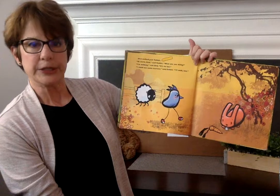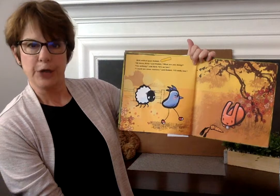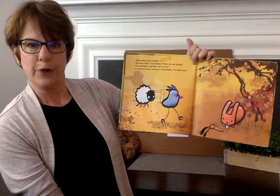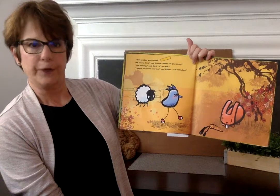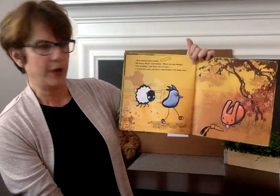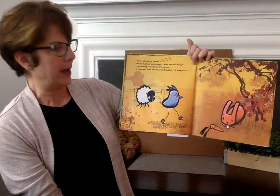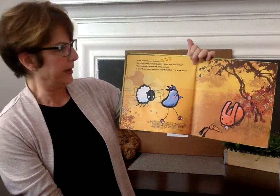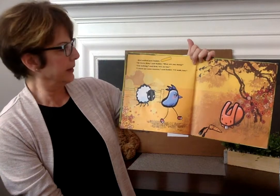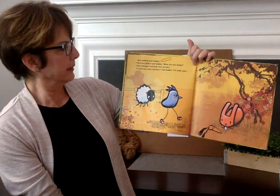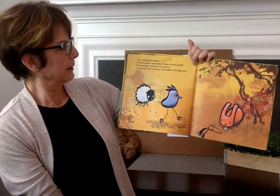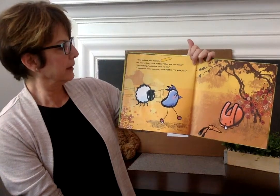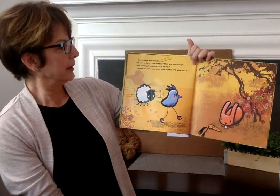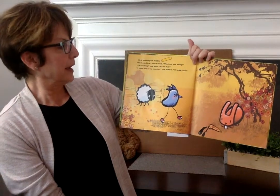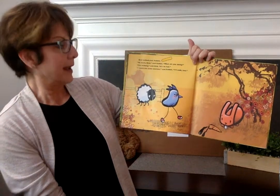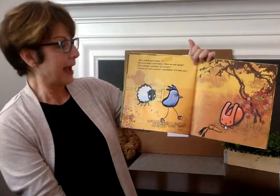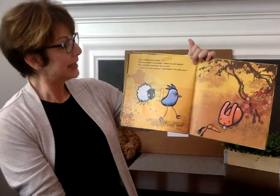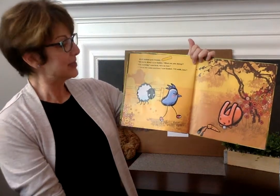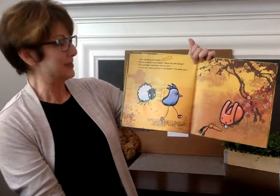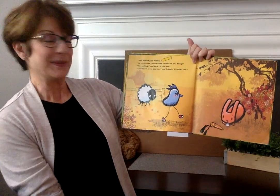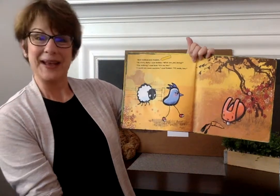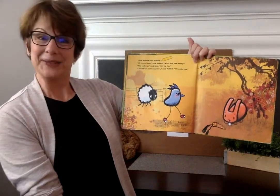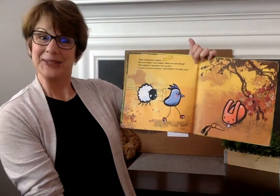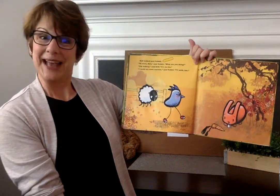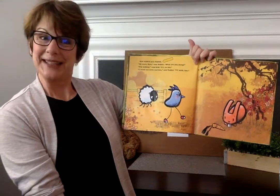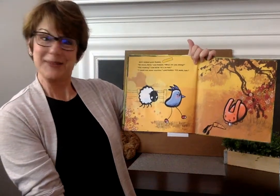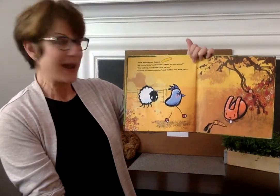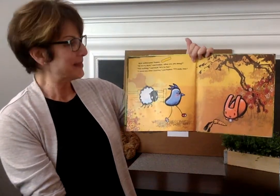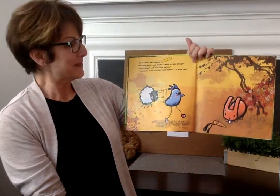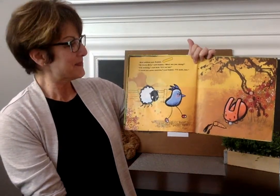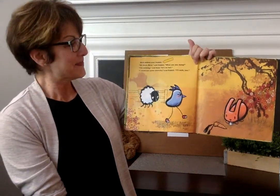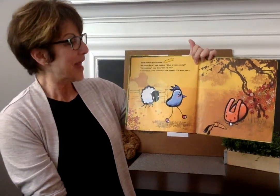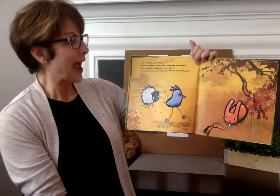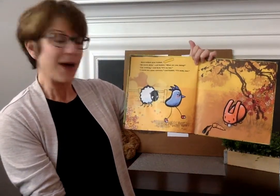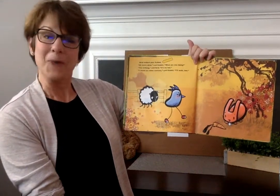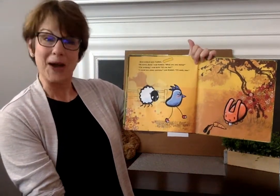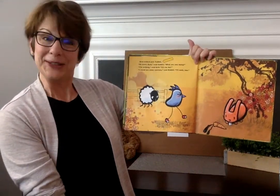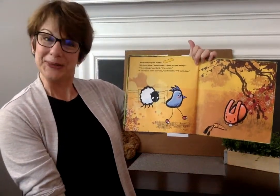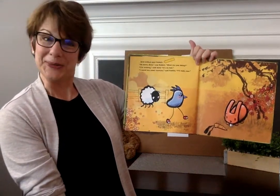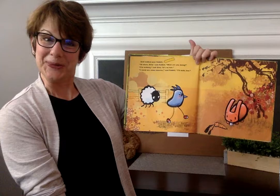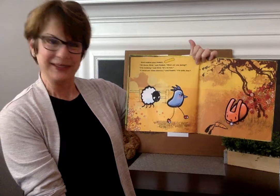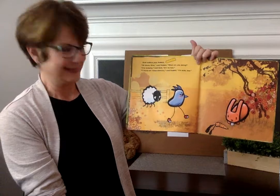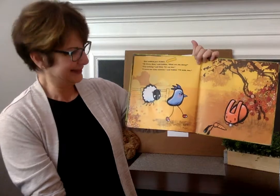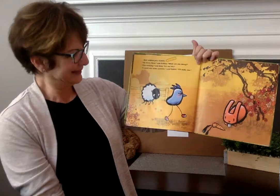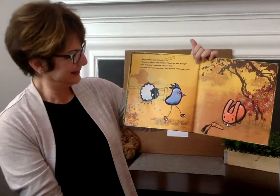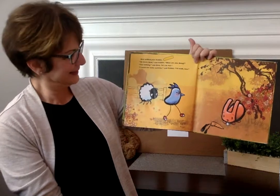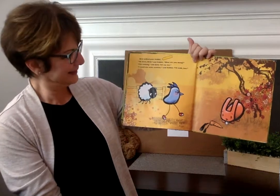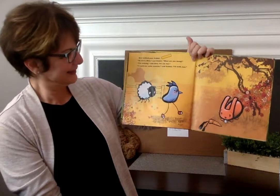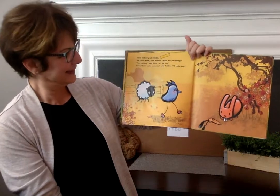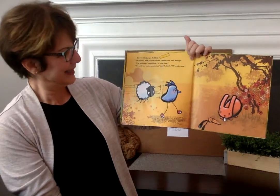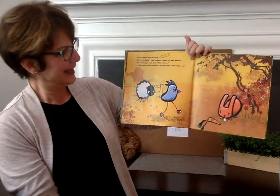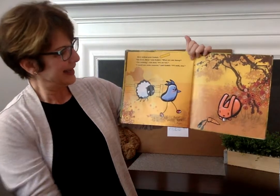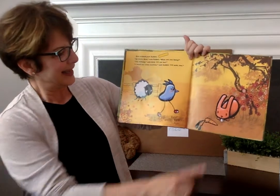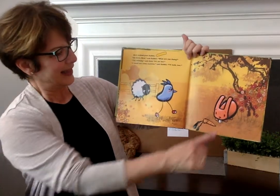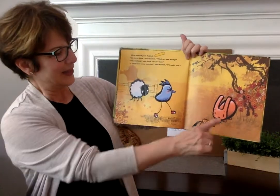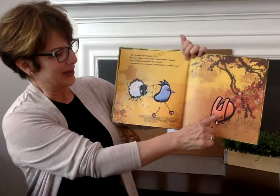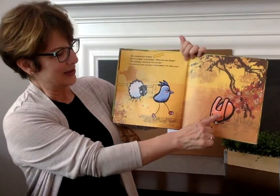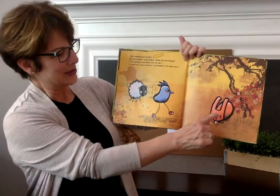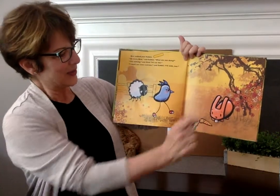no fun. I could use some exercise, said Rabbit. I'll walk too. There's